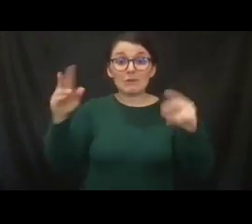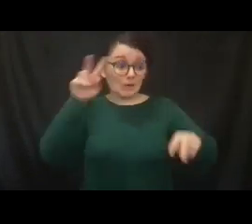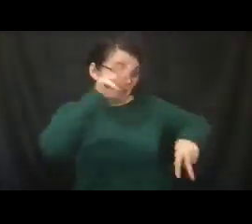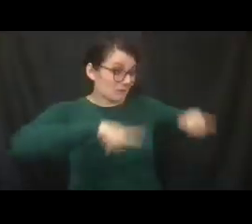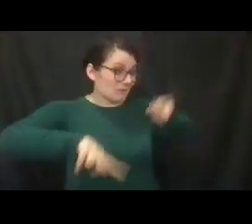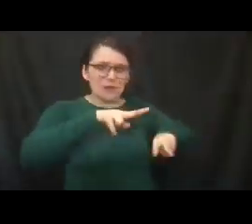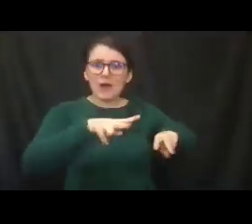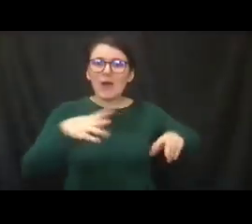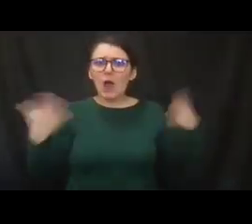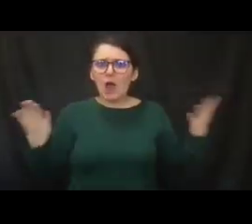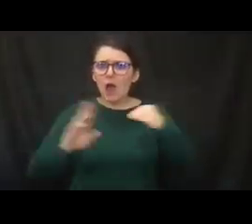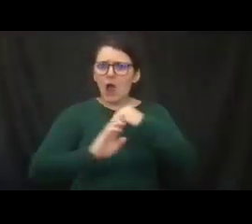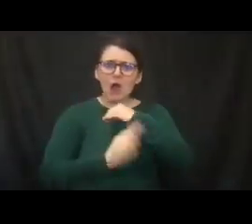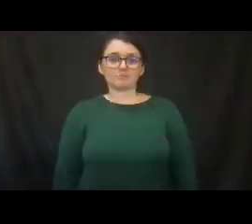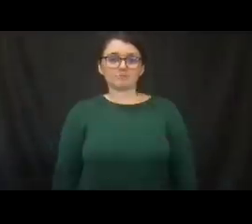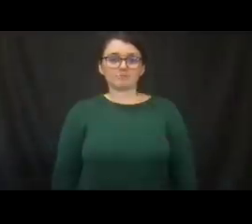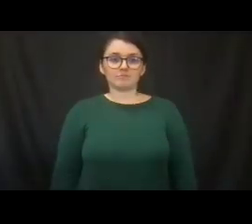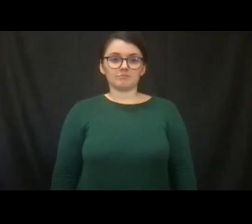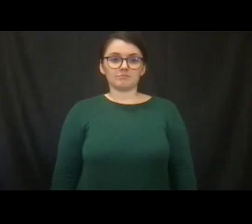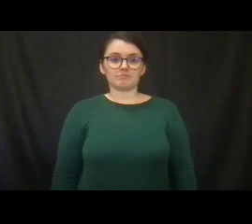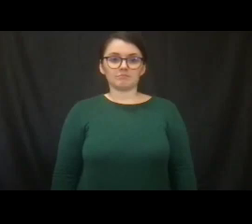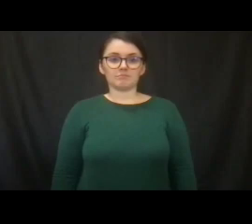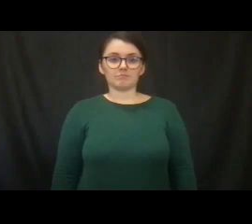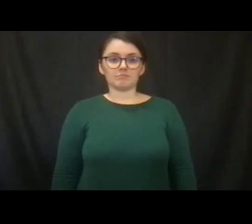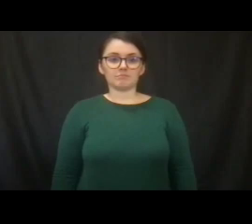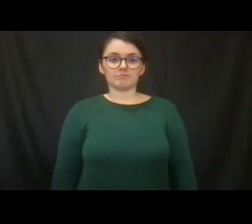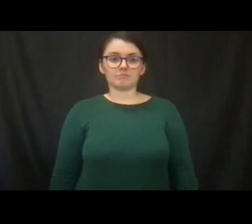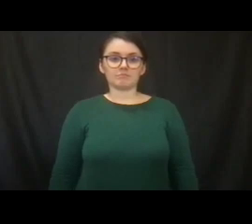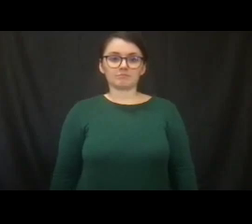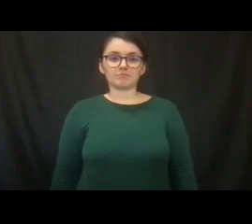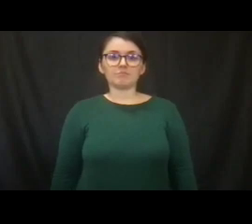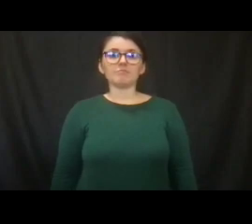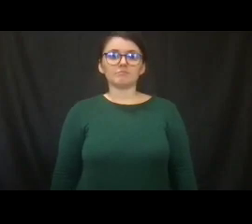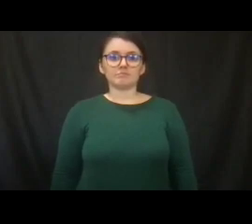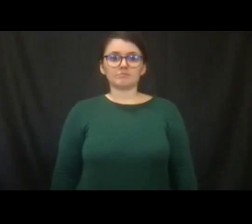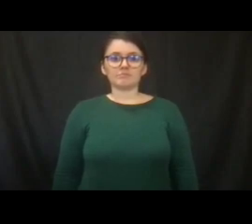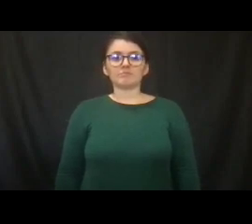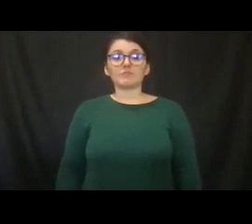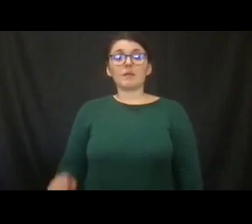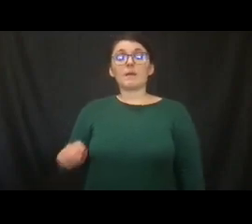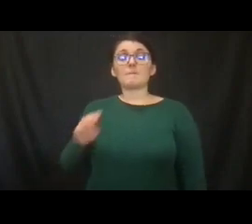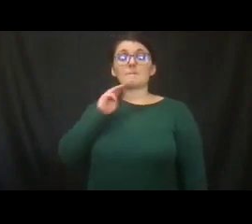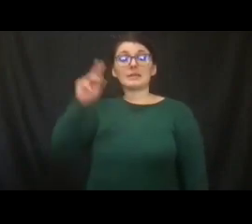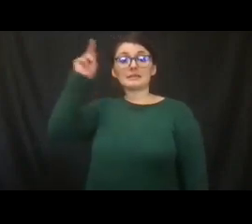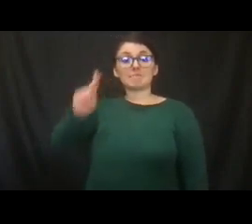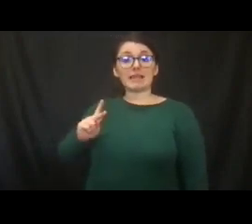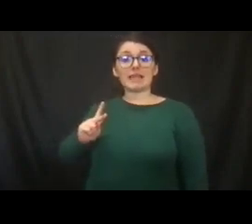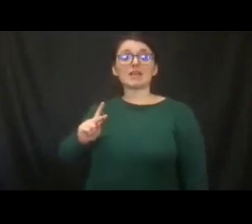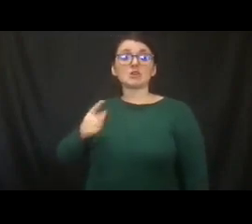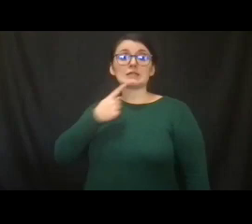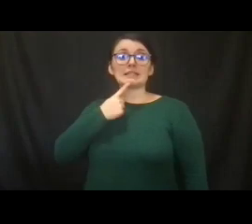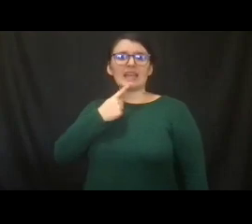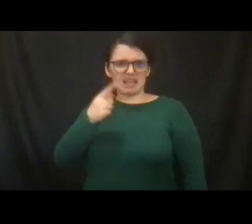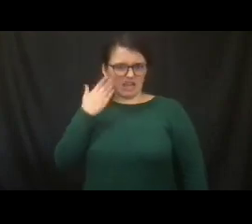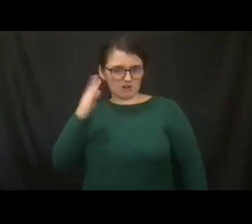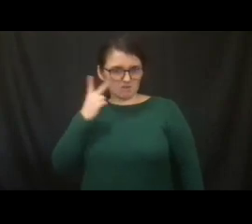garbage today. All right, sounds good. Right, I don't know if you can hear me, but we're headed up to the catwalk so we can